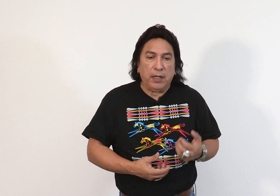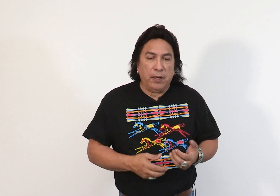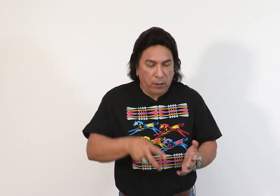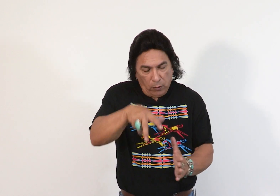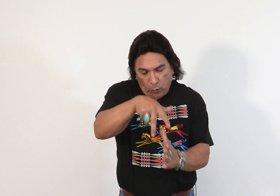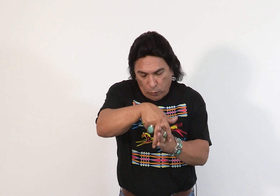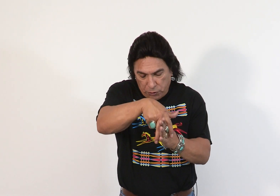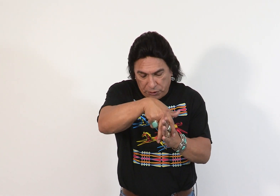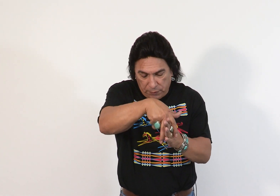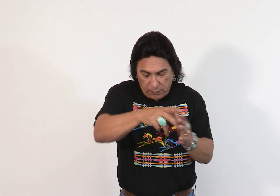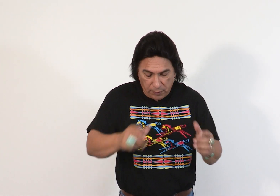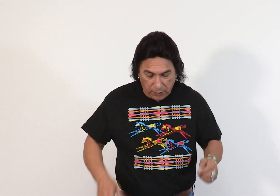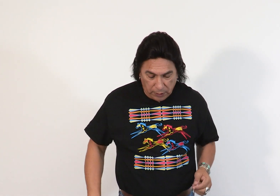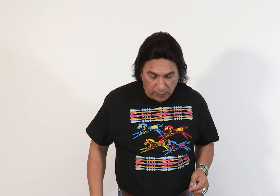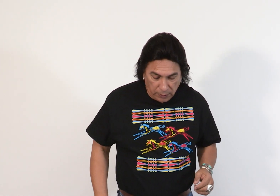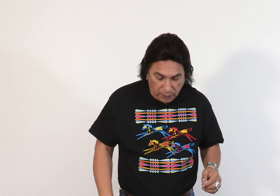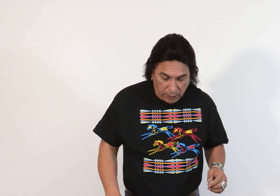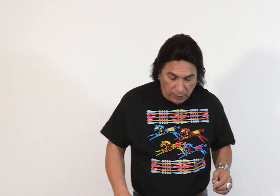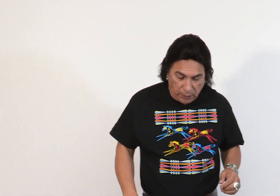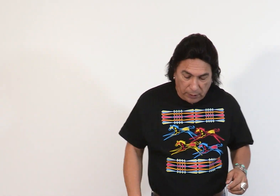baby horse,